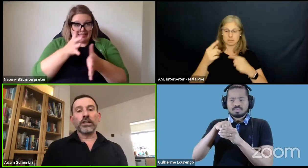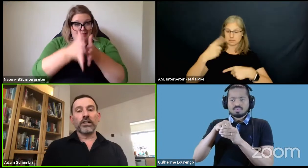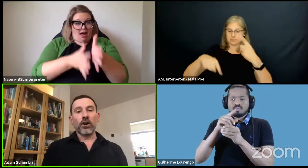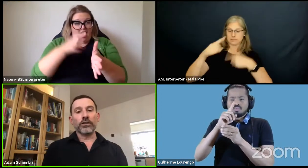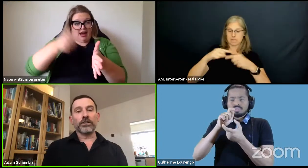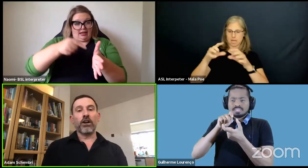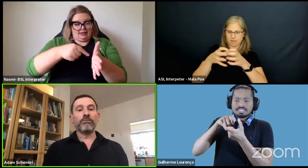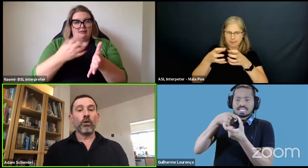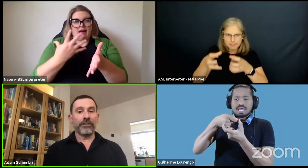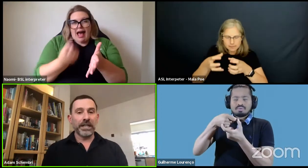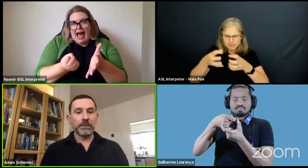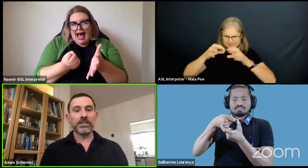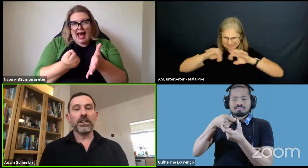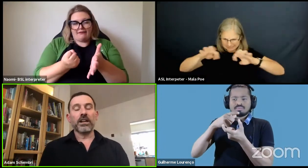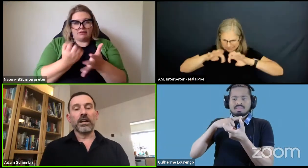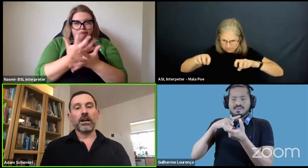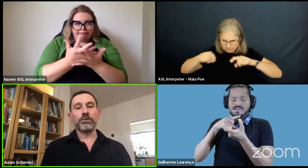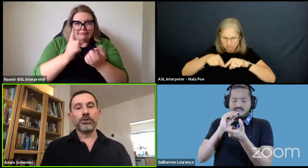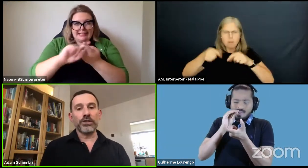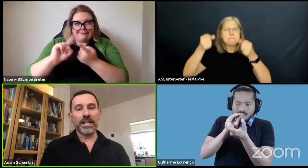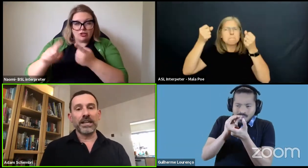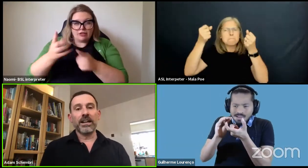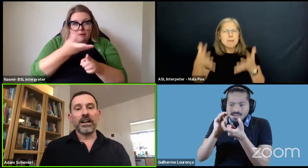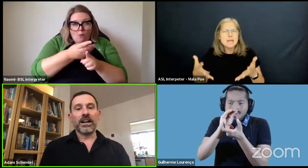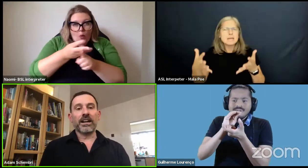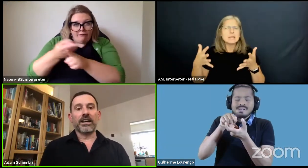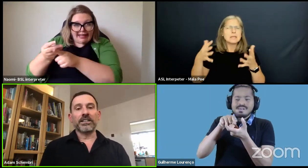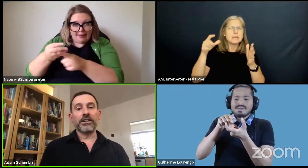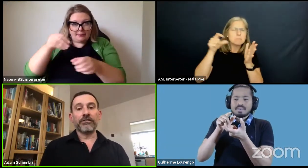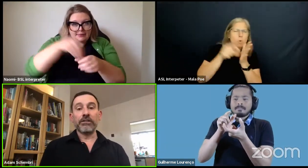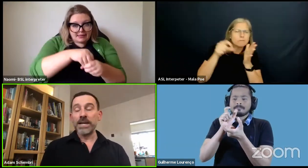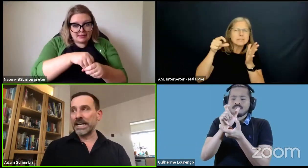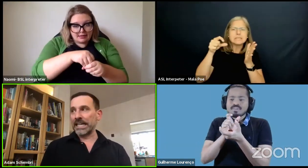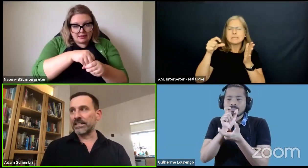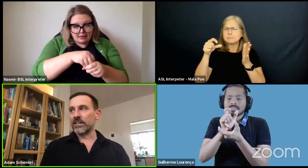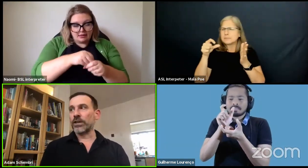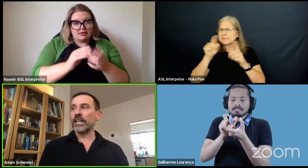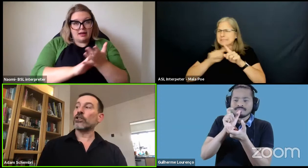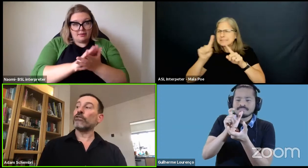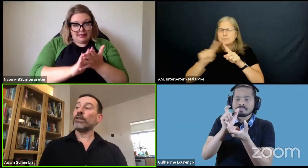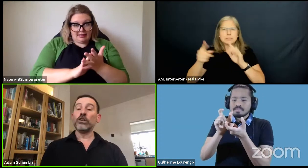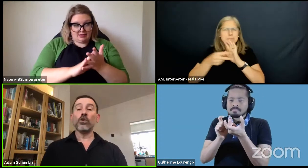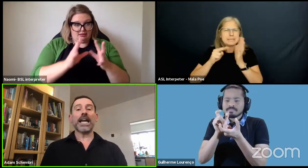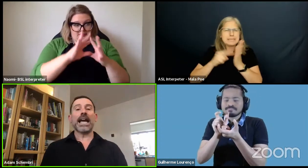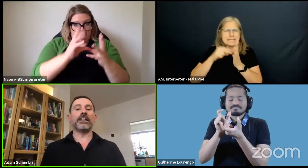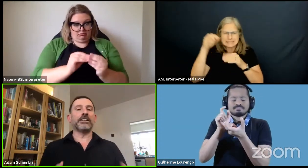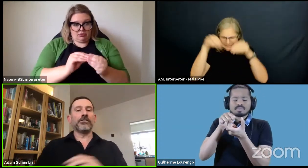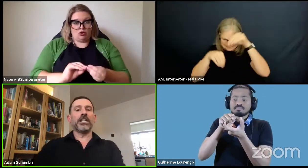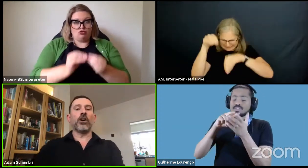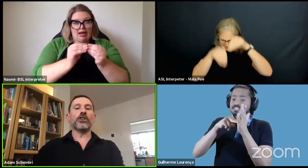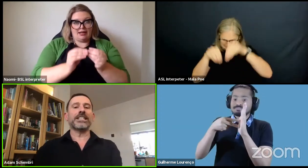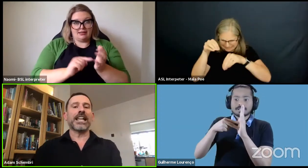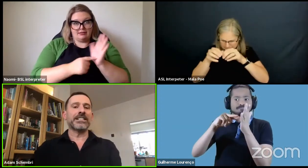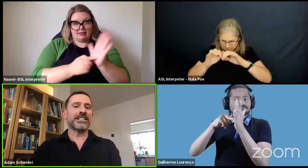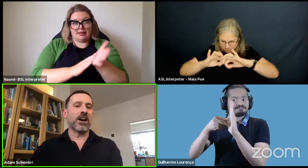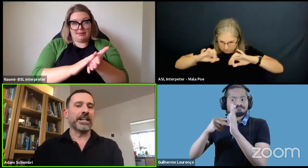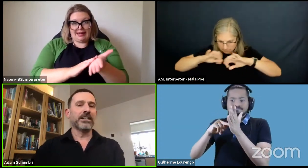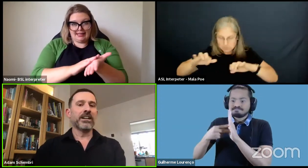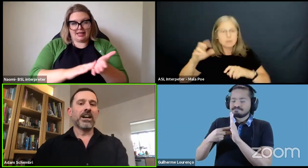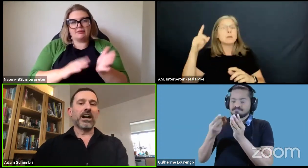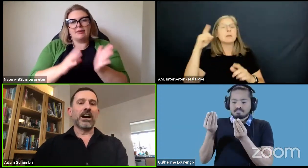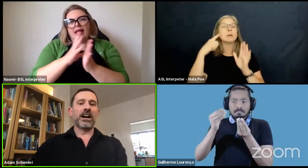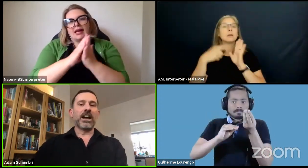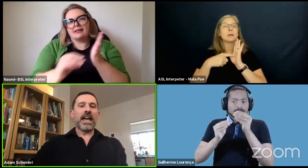you've got a lot of morphemes producing different meanings. Okay, so if we look at the Auslan